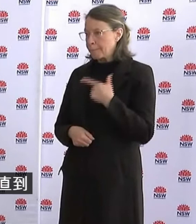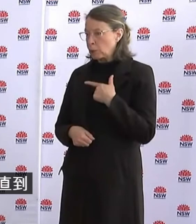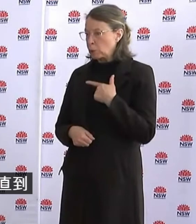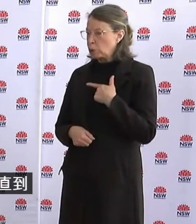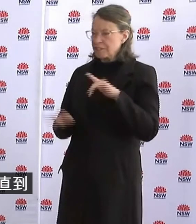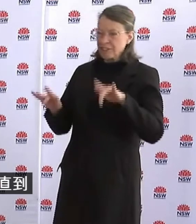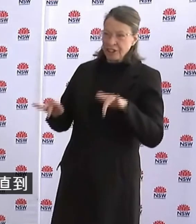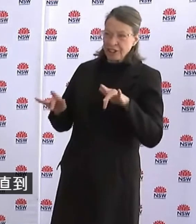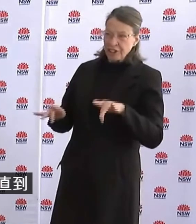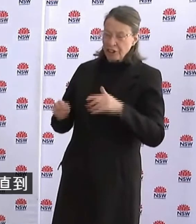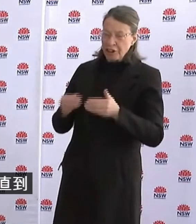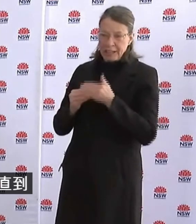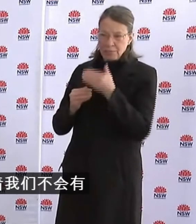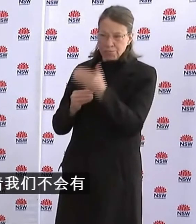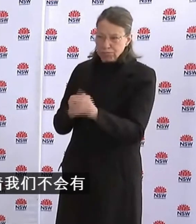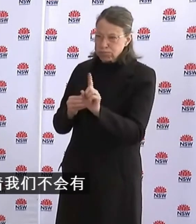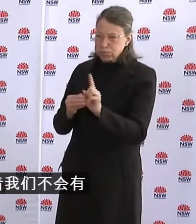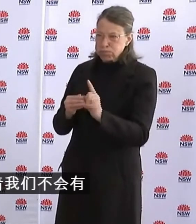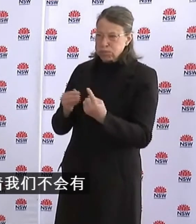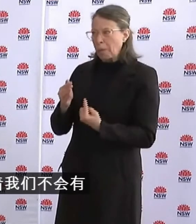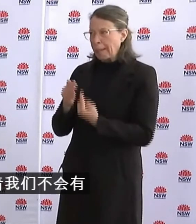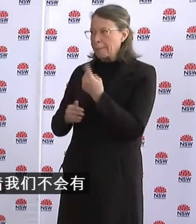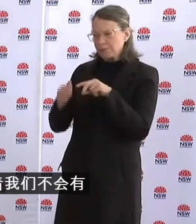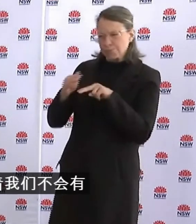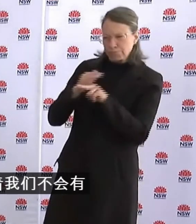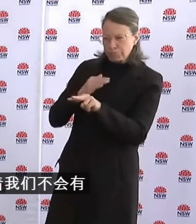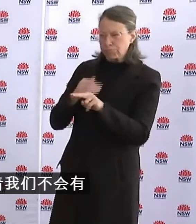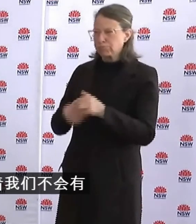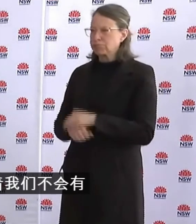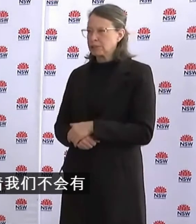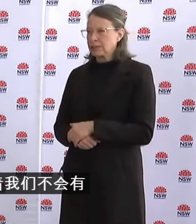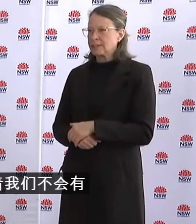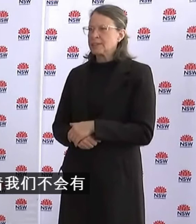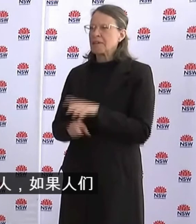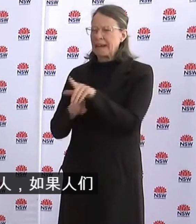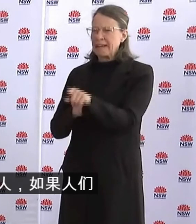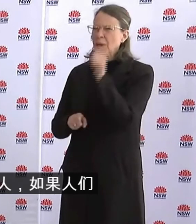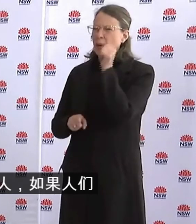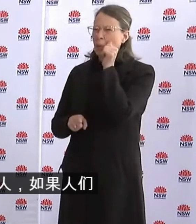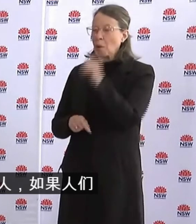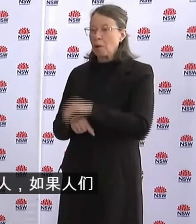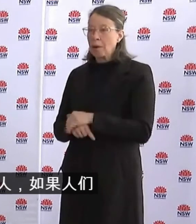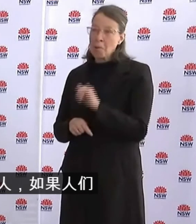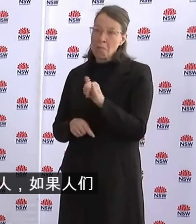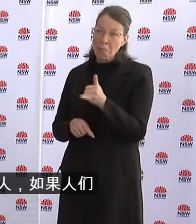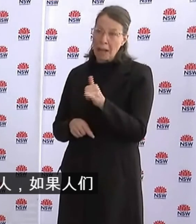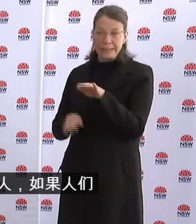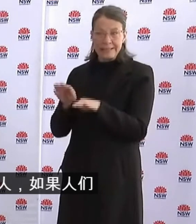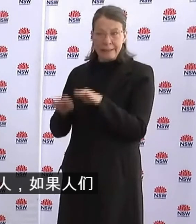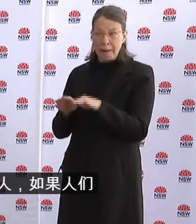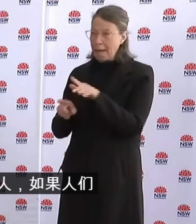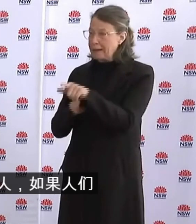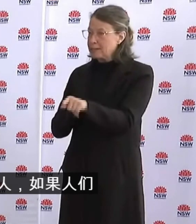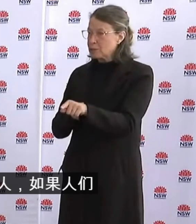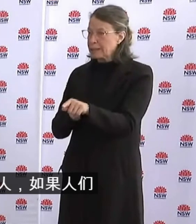extent of those won't be felt until at least the weekend or early next week. But it doesn't mean we won't have similar numbers potentially. That's